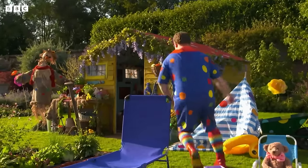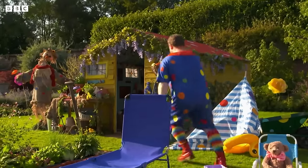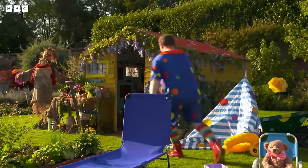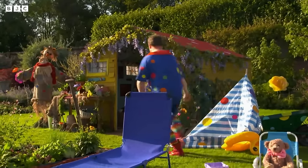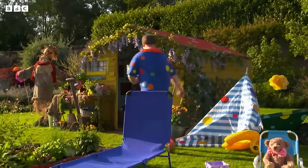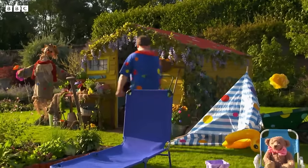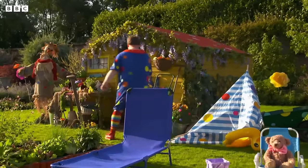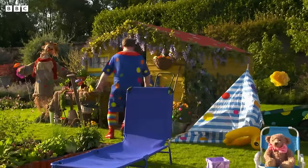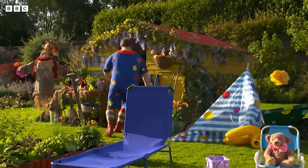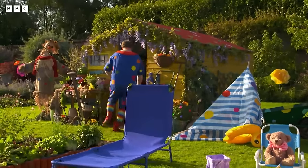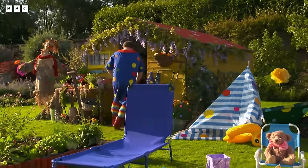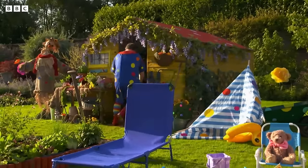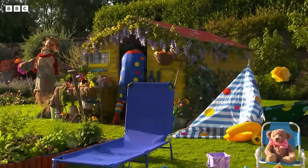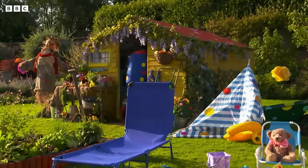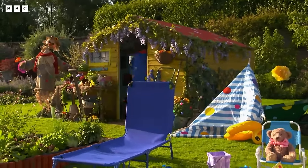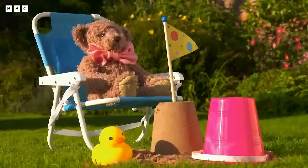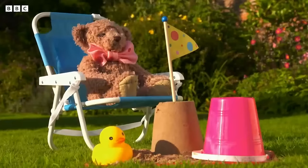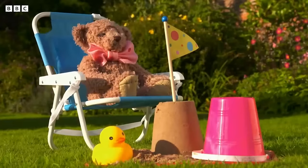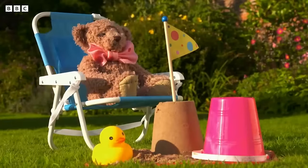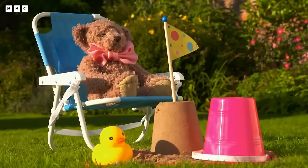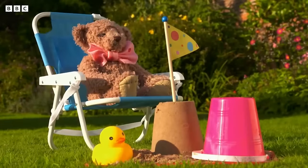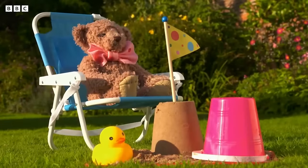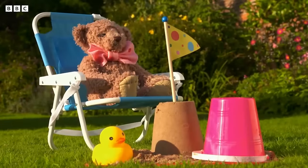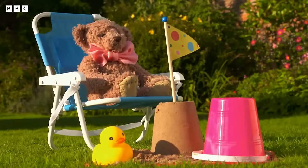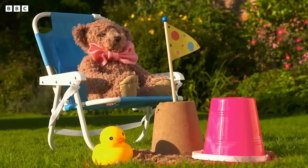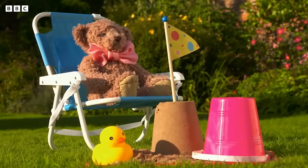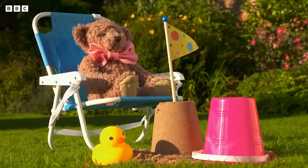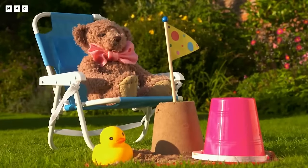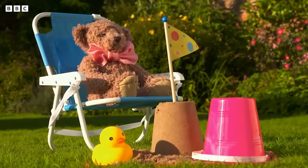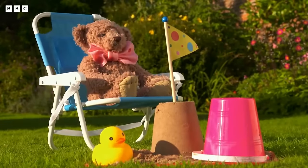Hang on. Where are you going, Mr. Tumble?